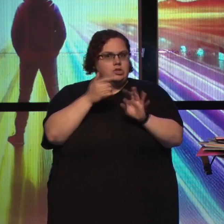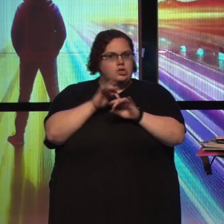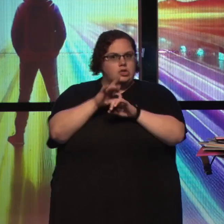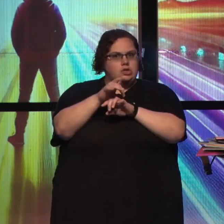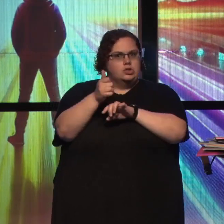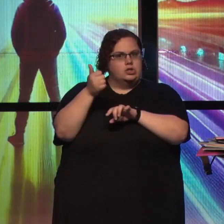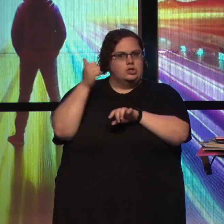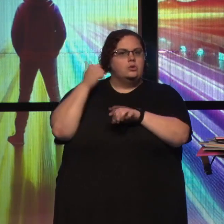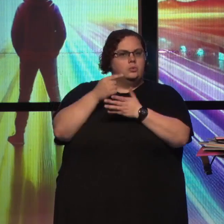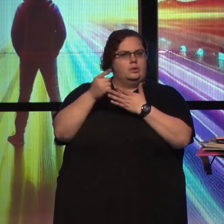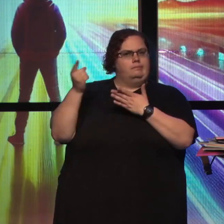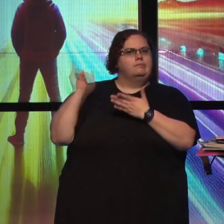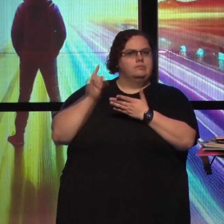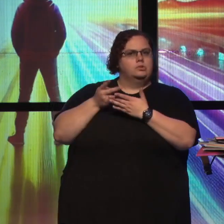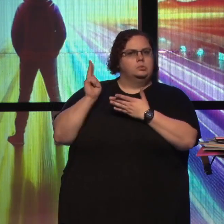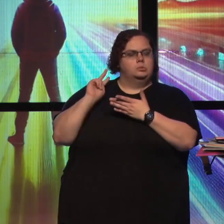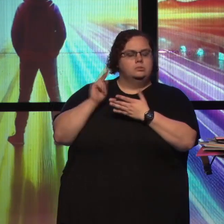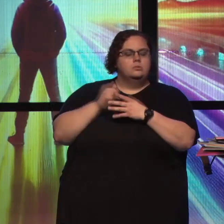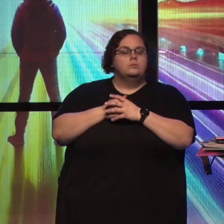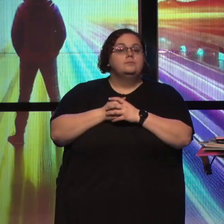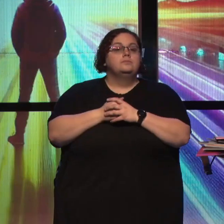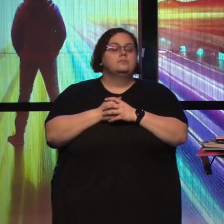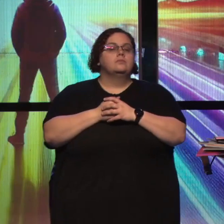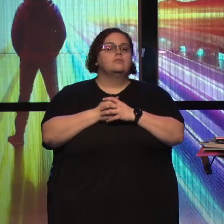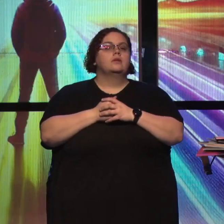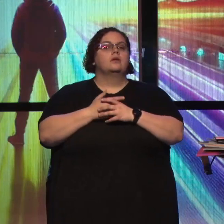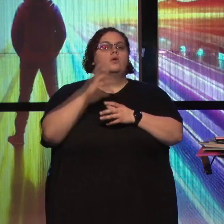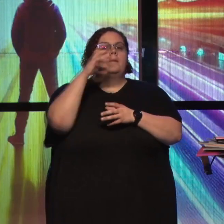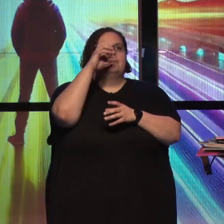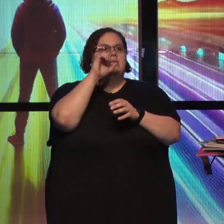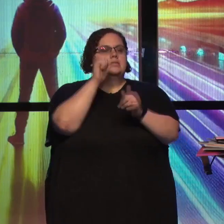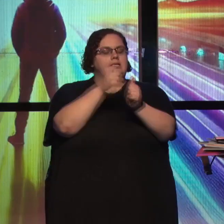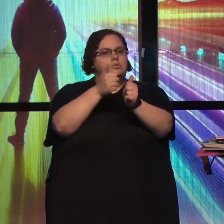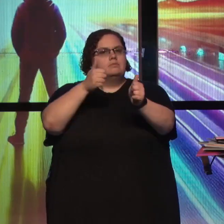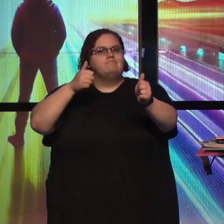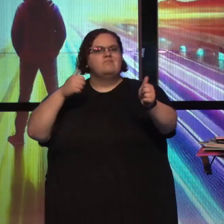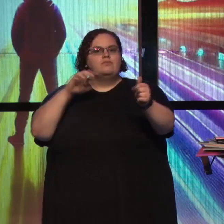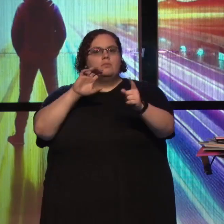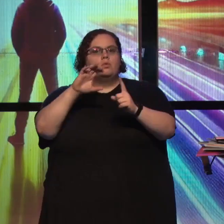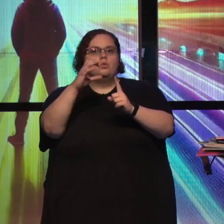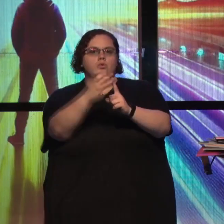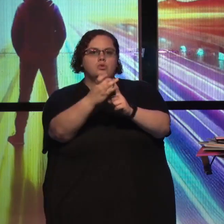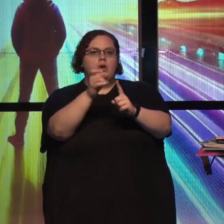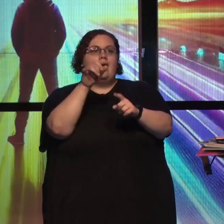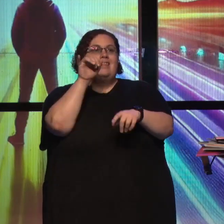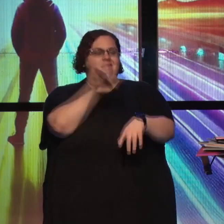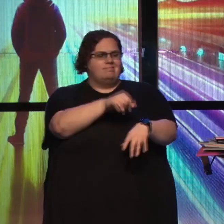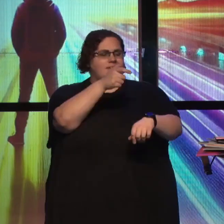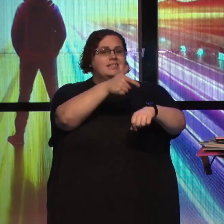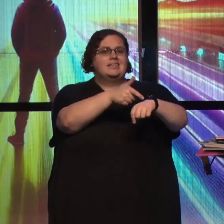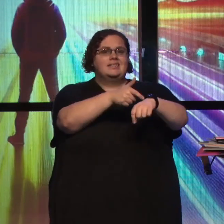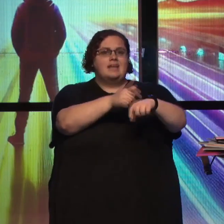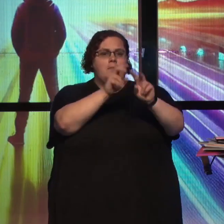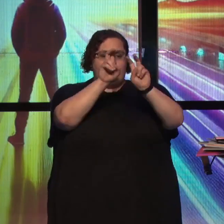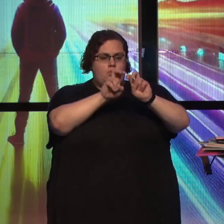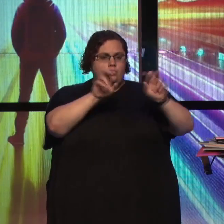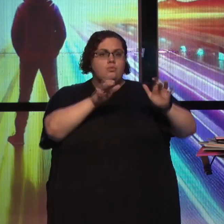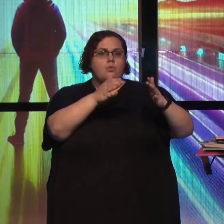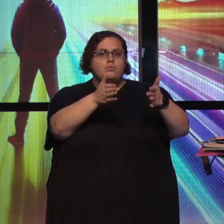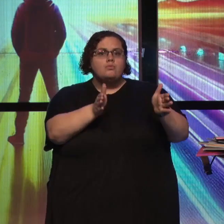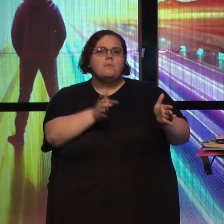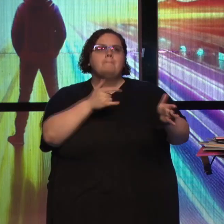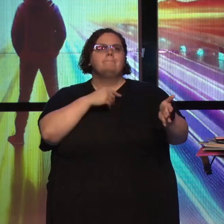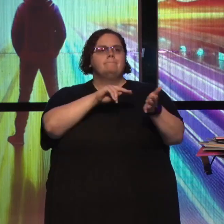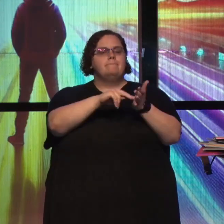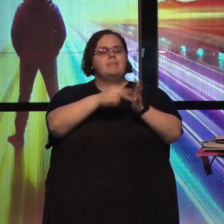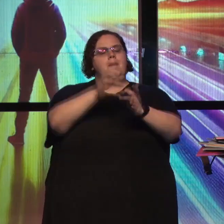earlier weeks. But we miss it because of our distance from that culture and a time where the throne room represented this seat of power and